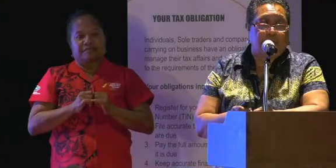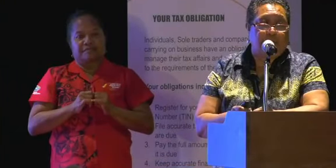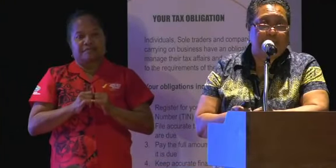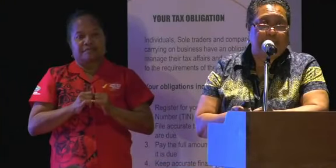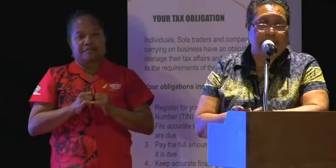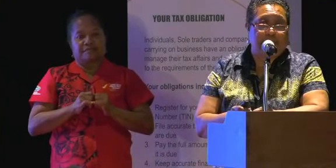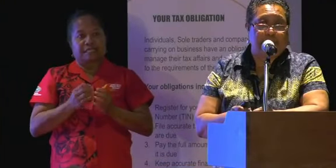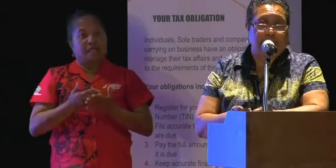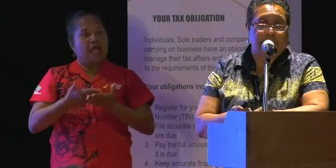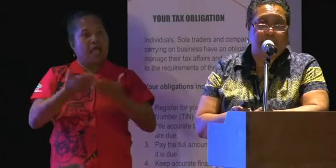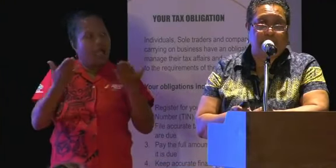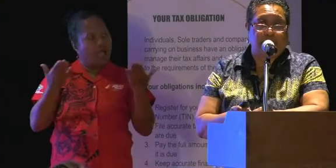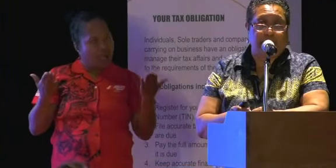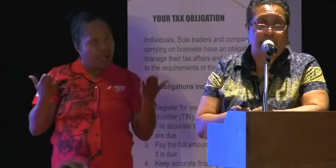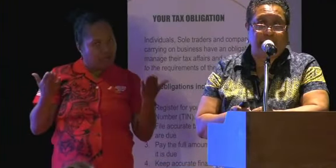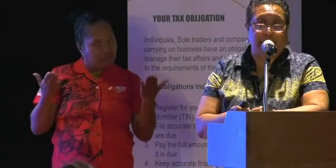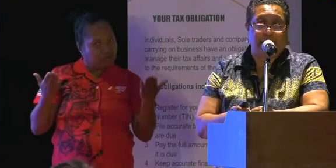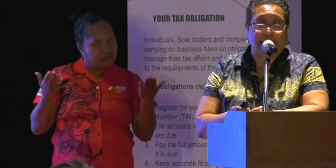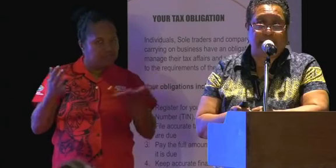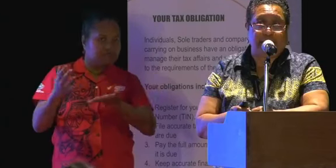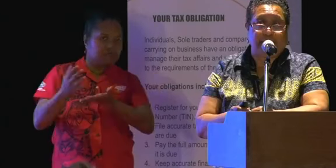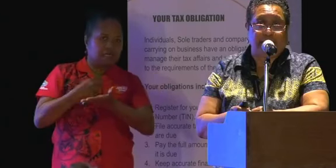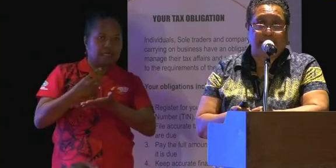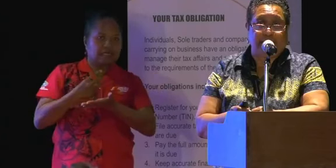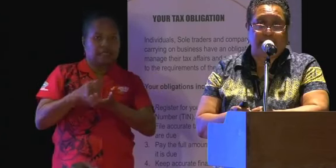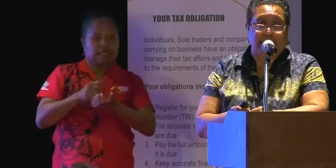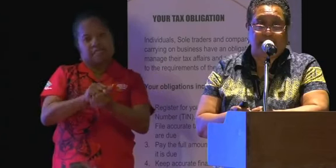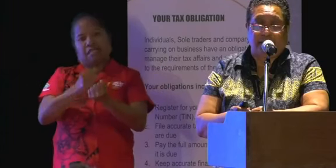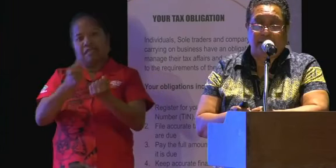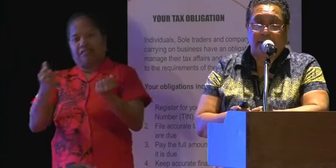How do you obtain a certificate of compliance?